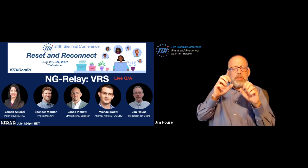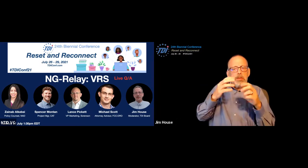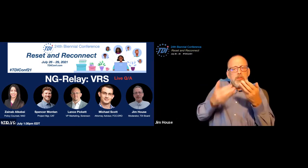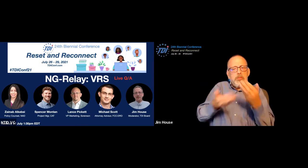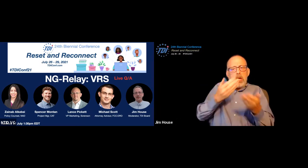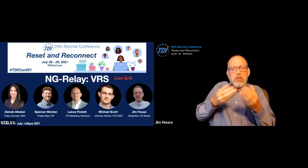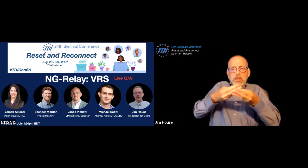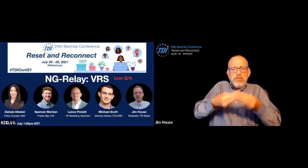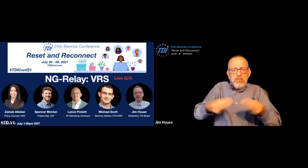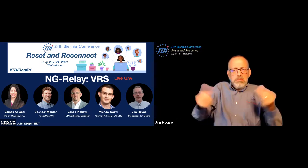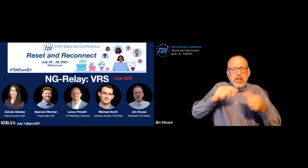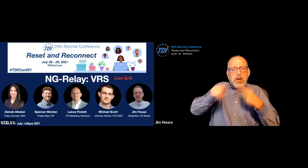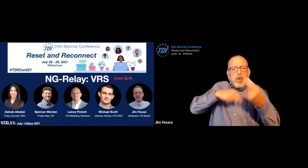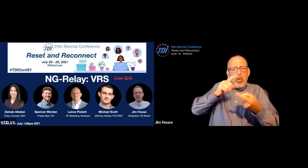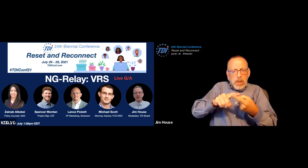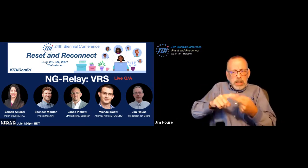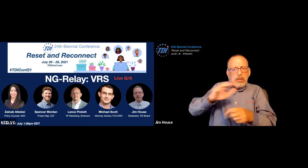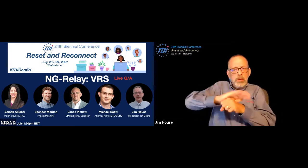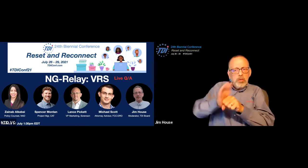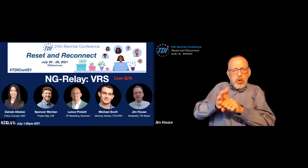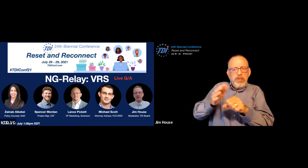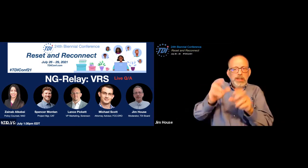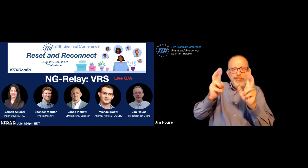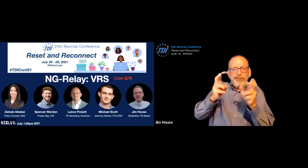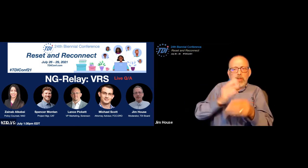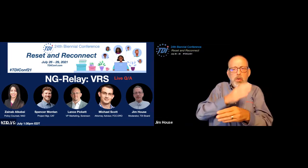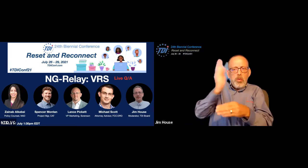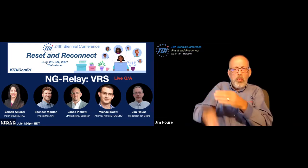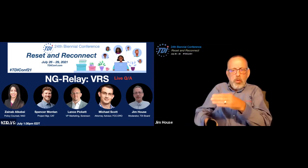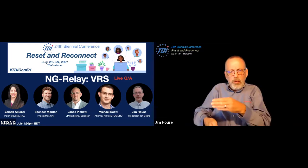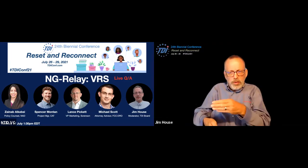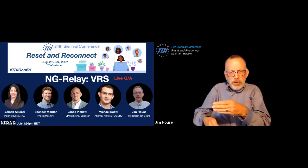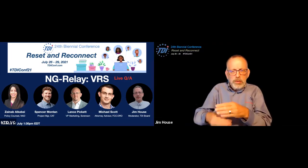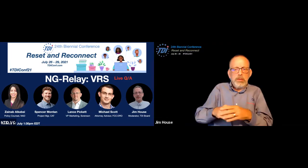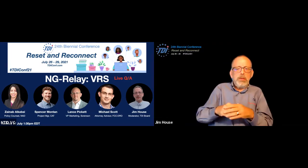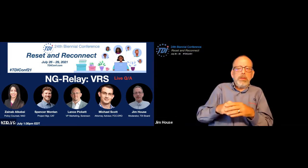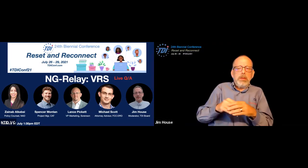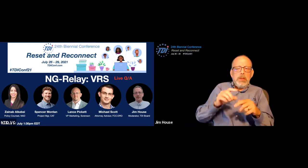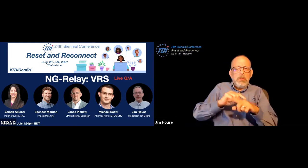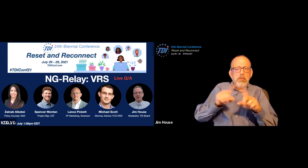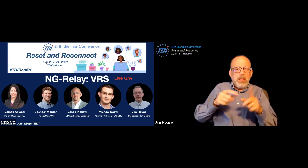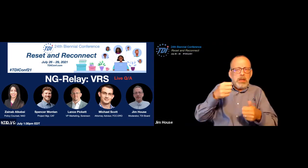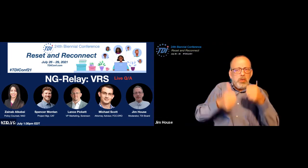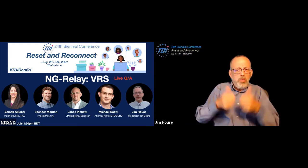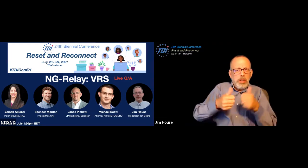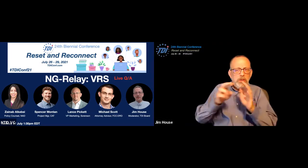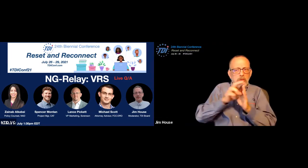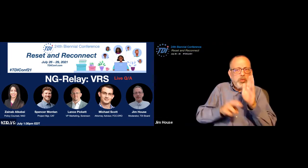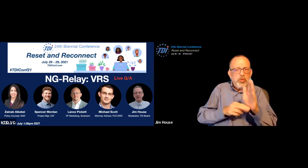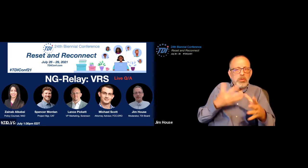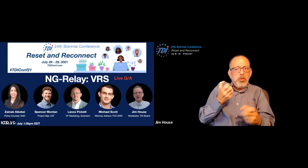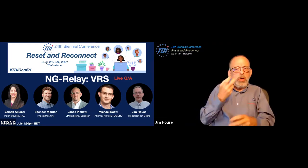rules probably will dissipate when COVID is over.